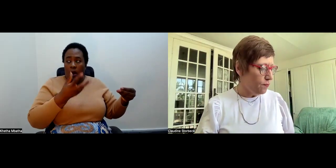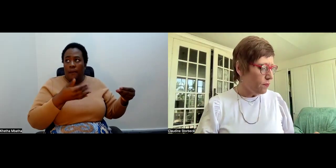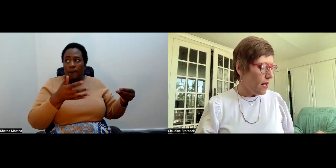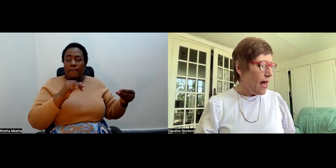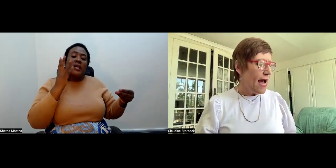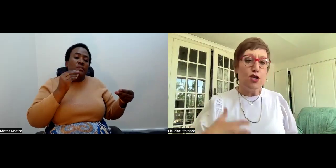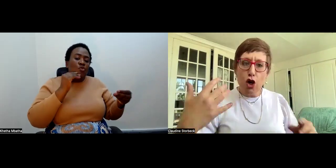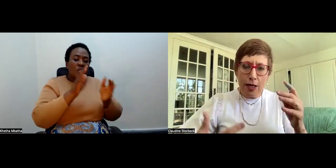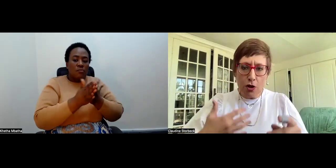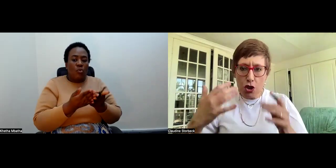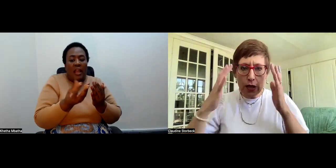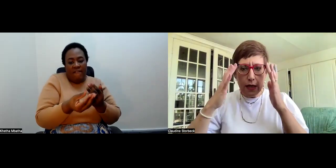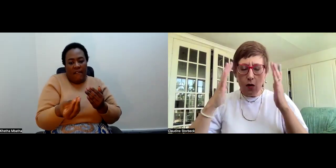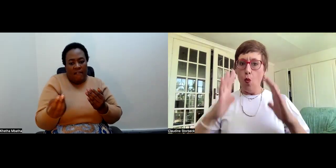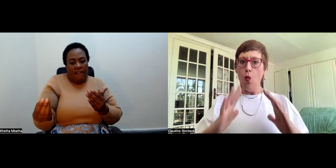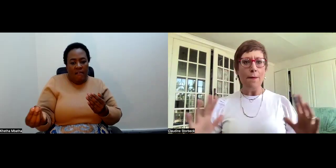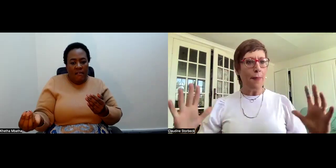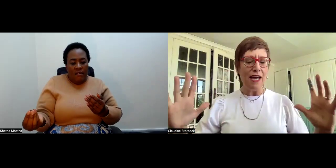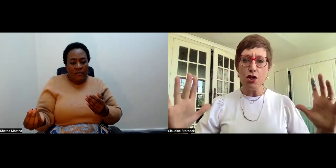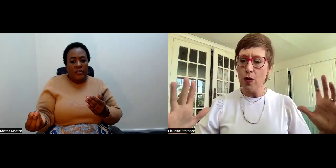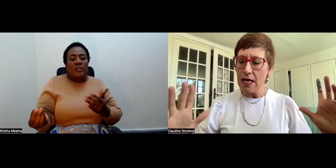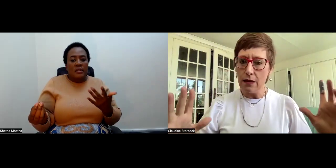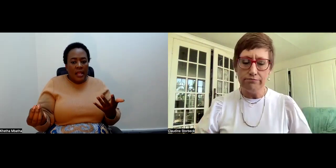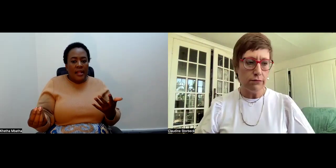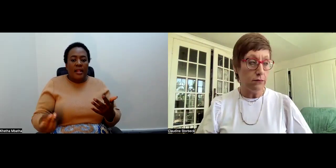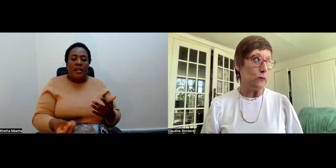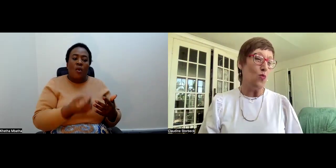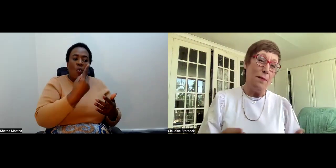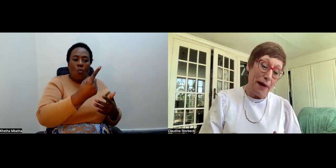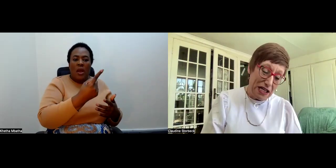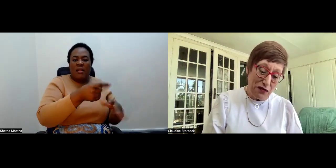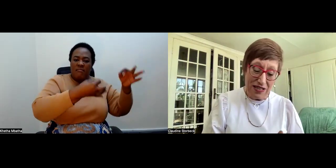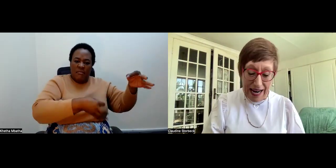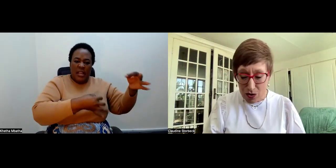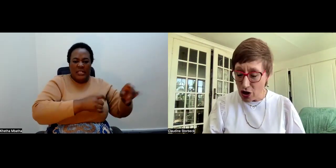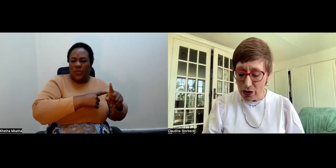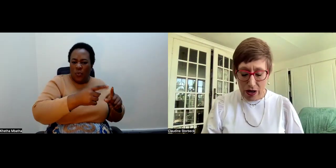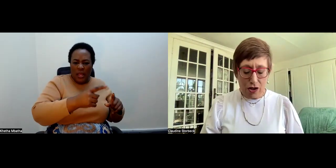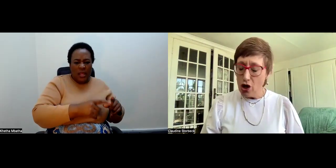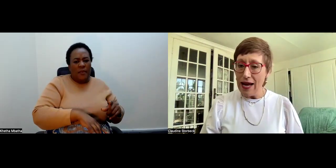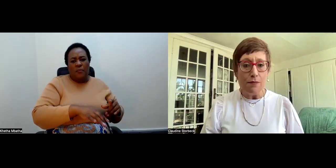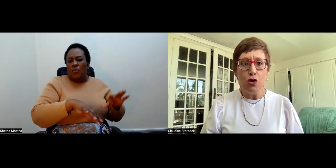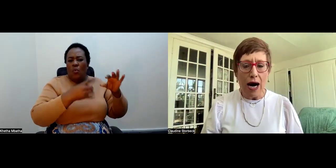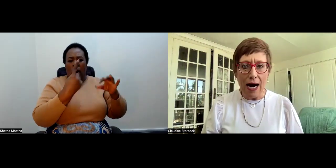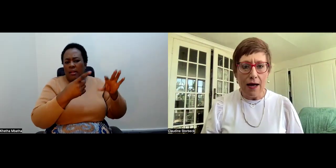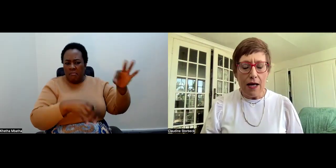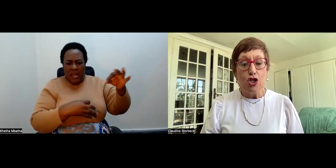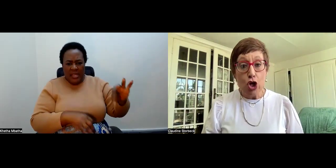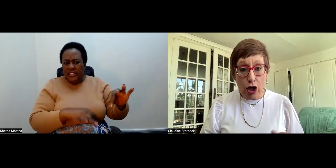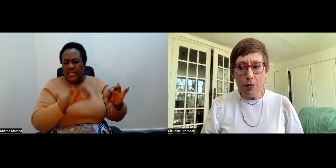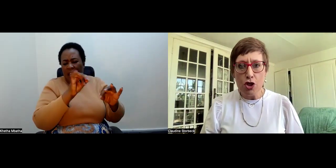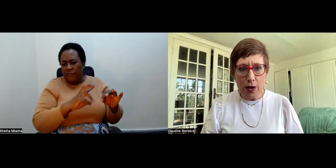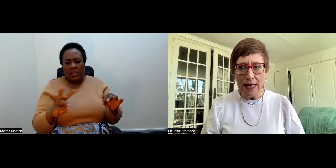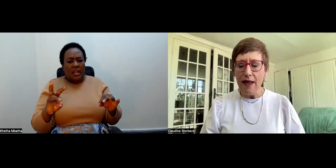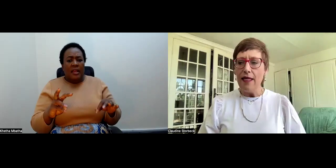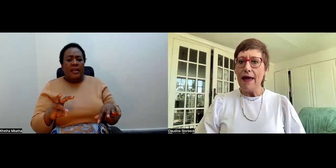book. And slowly but surely, one page a week, one page every day or so, don't aim too high,